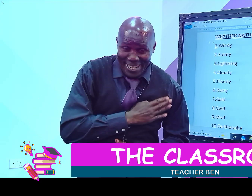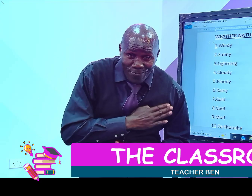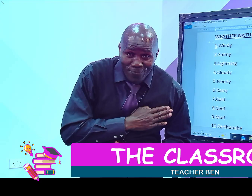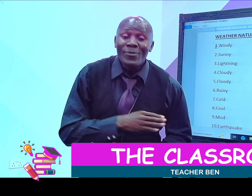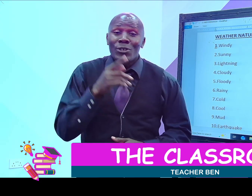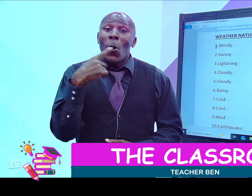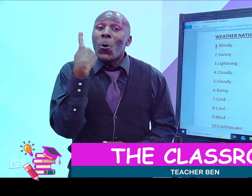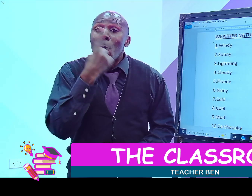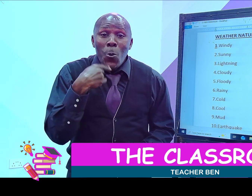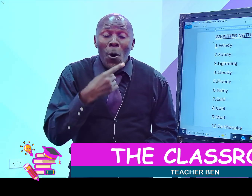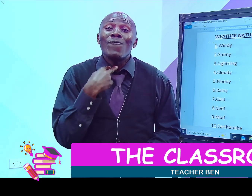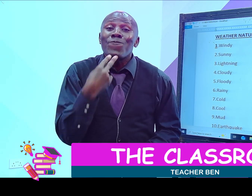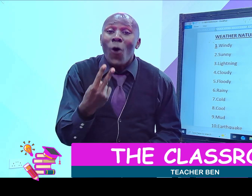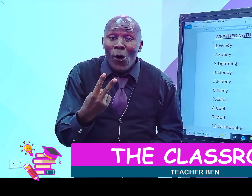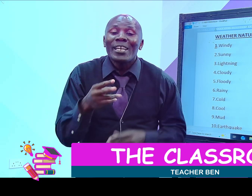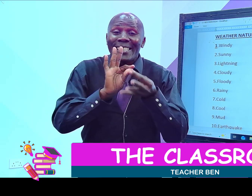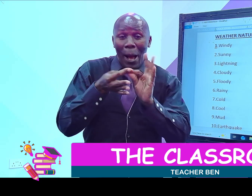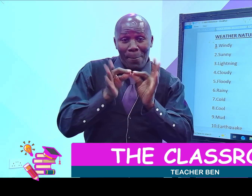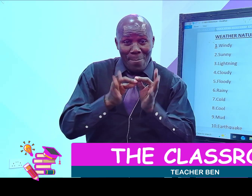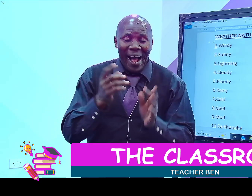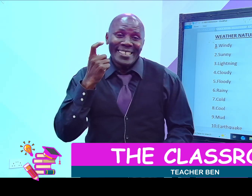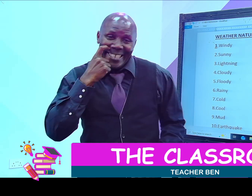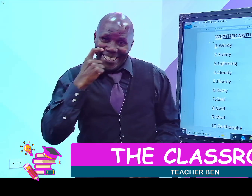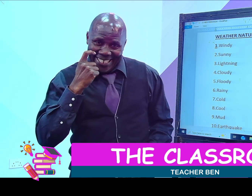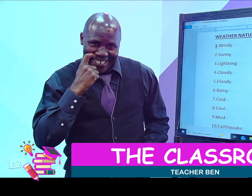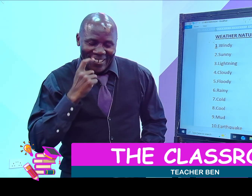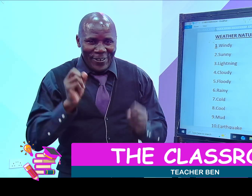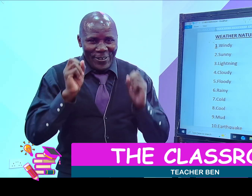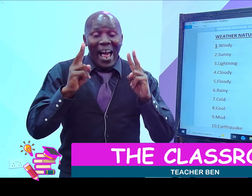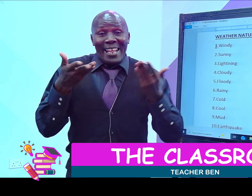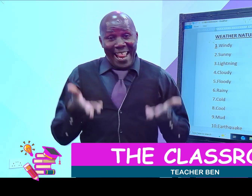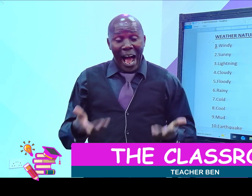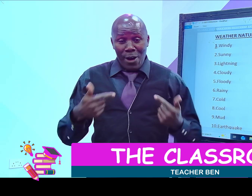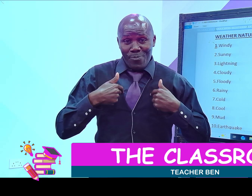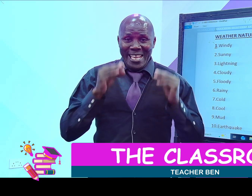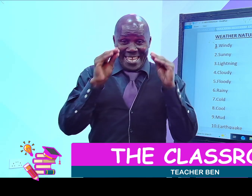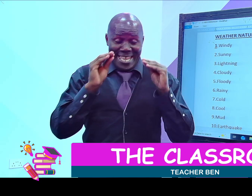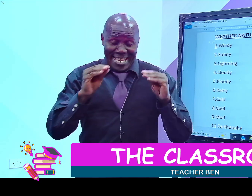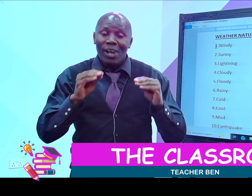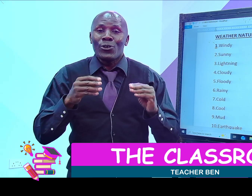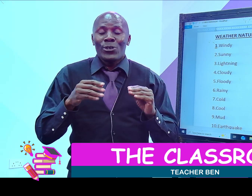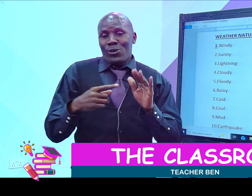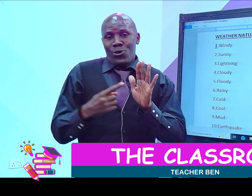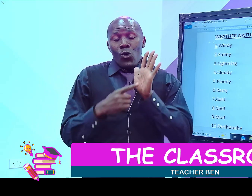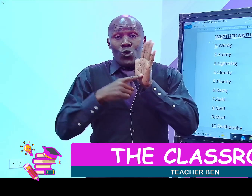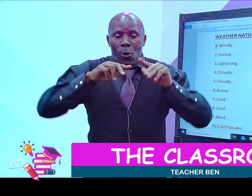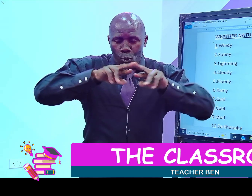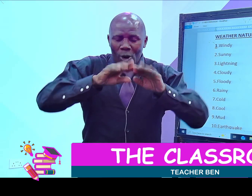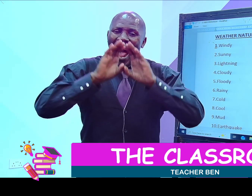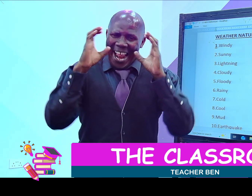That is my sign name. My voice interpreter for today is Eve. Now today I want to